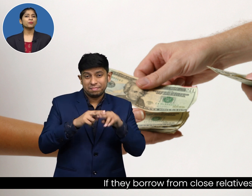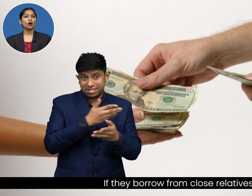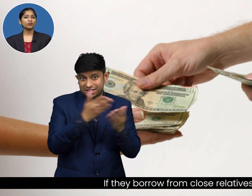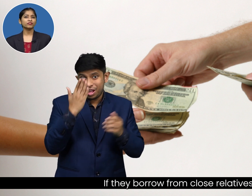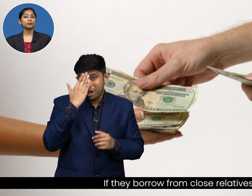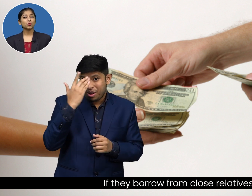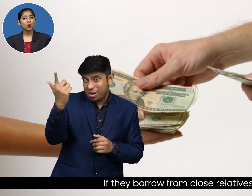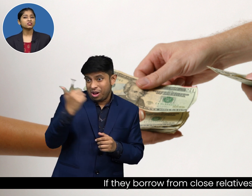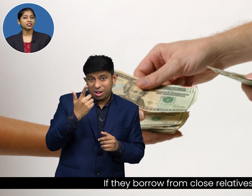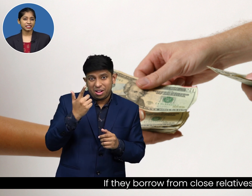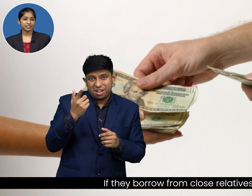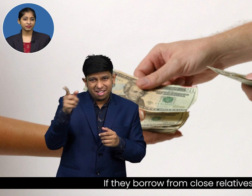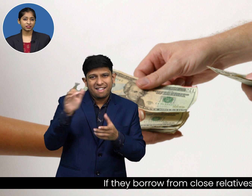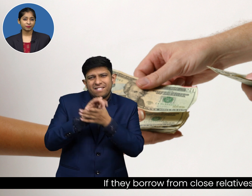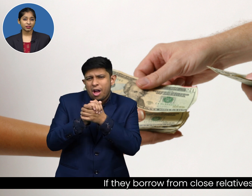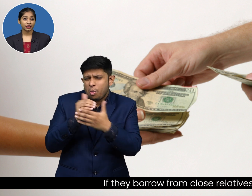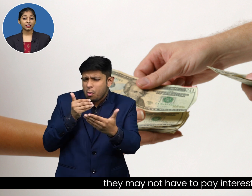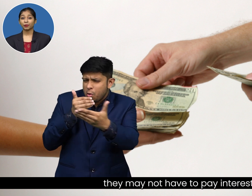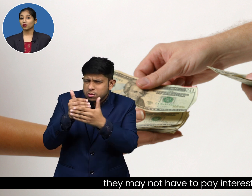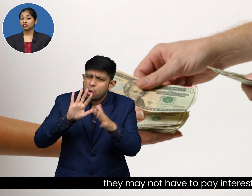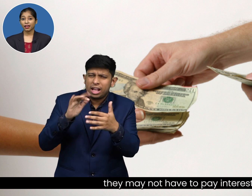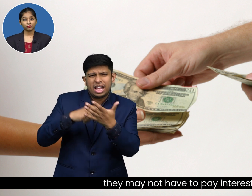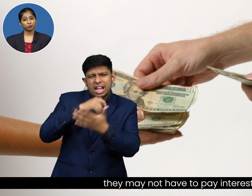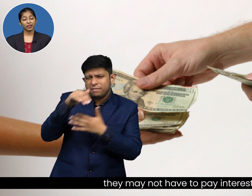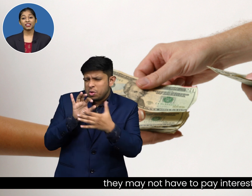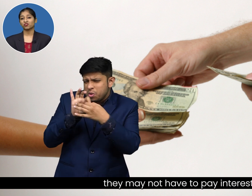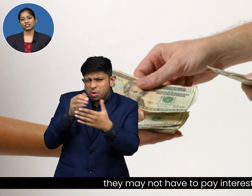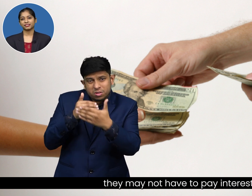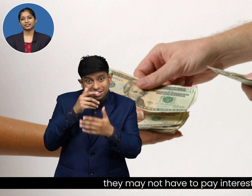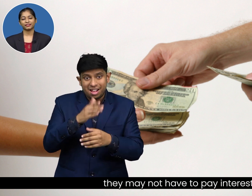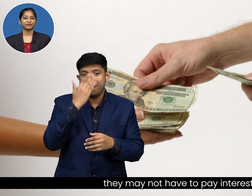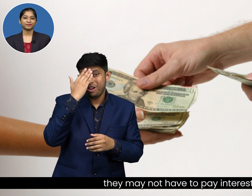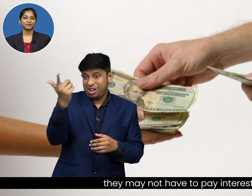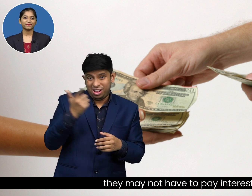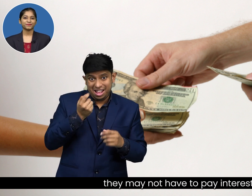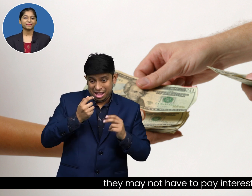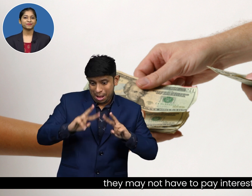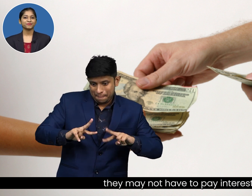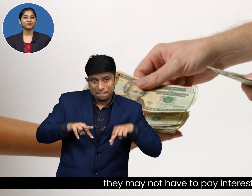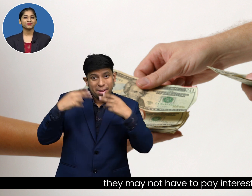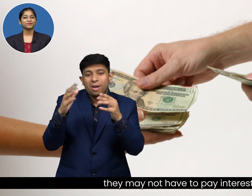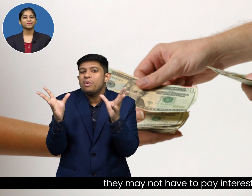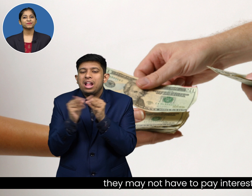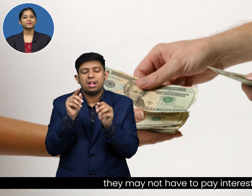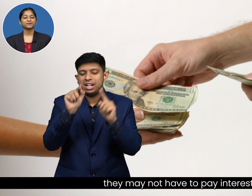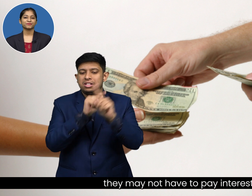If they borrow from close relatives, they may not have to pay interest.